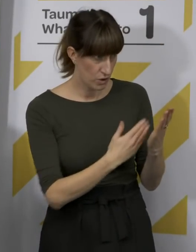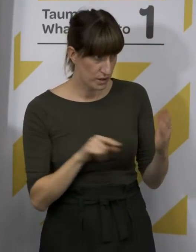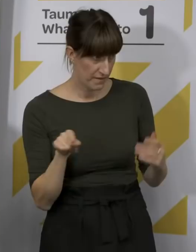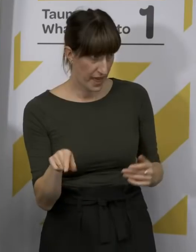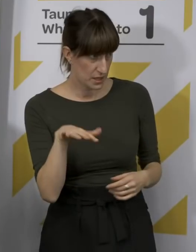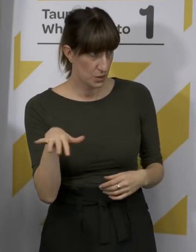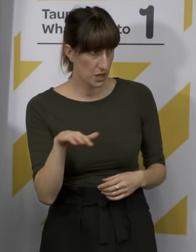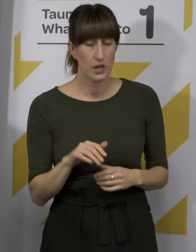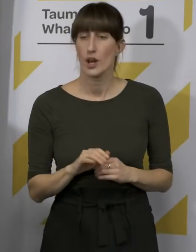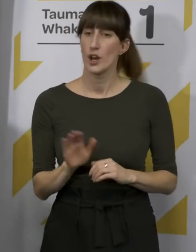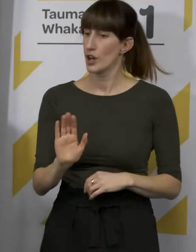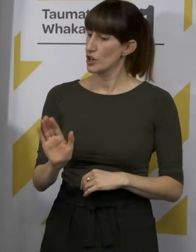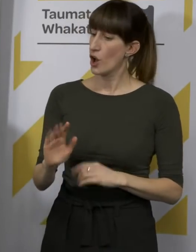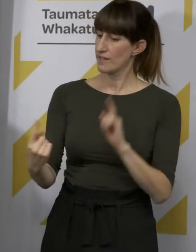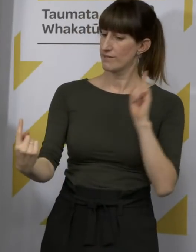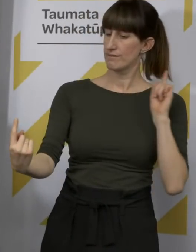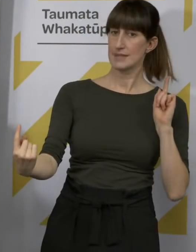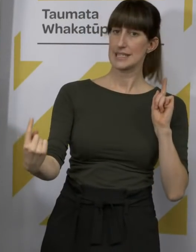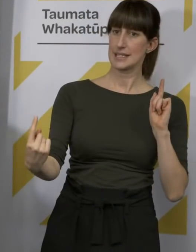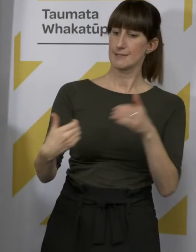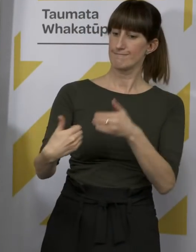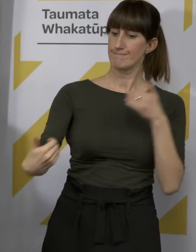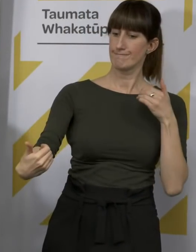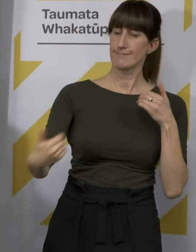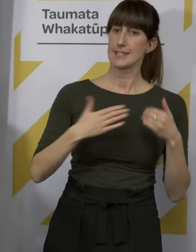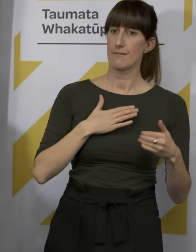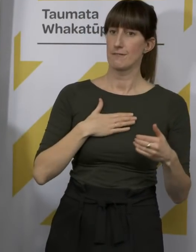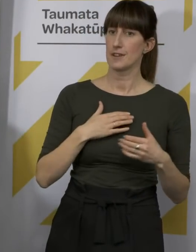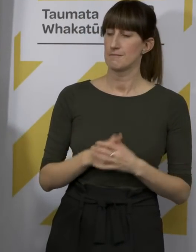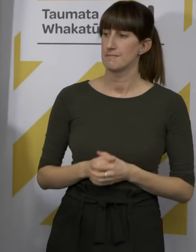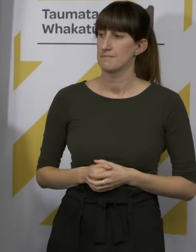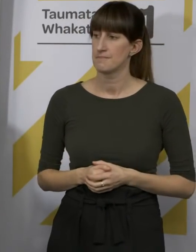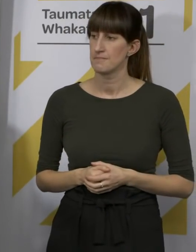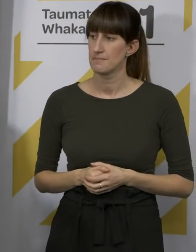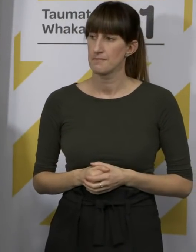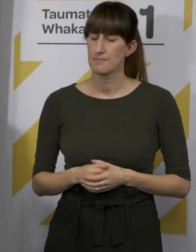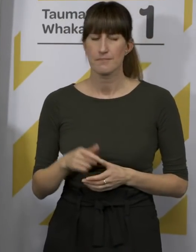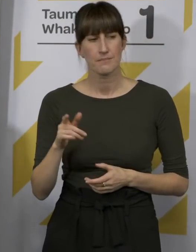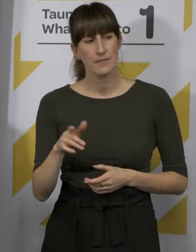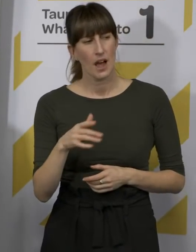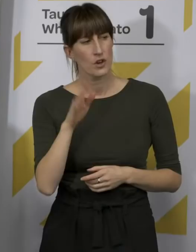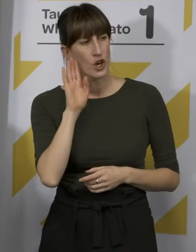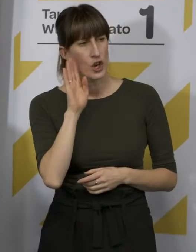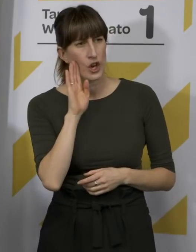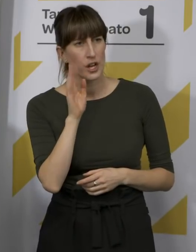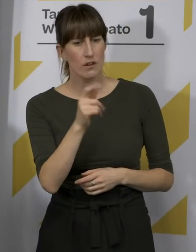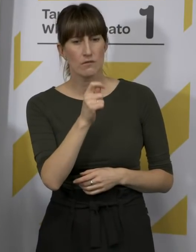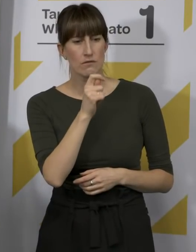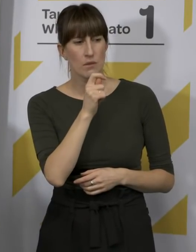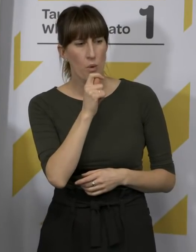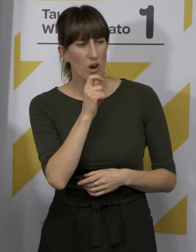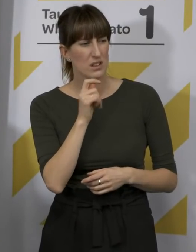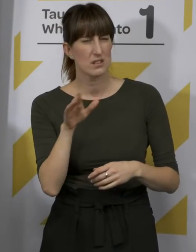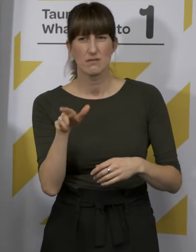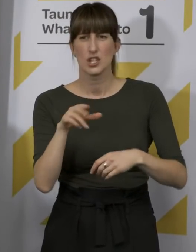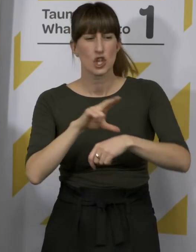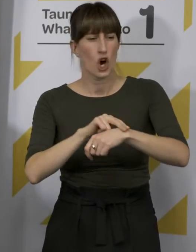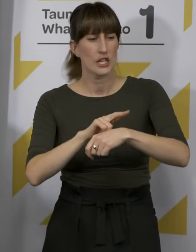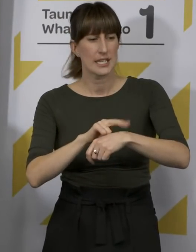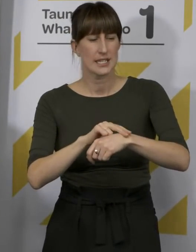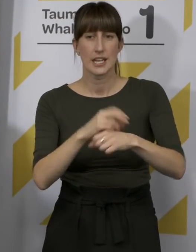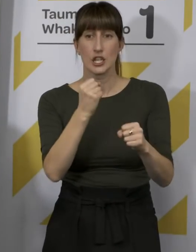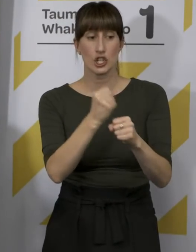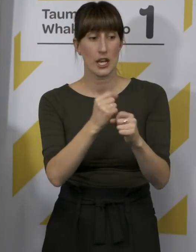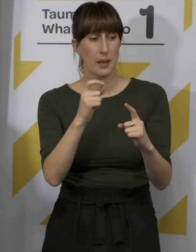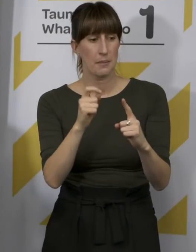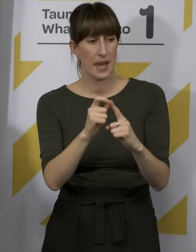was physical distancing there. And so we've had reports from doctors working in GP clinics that there's been a bit of an upsurge in people